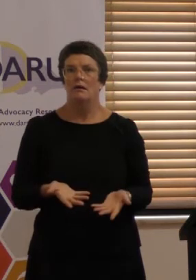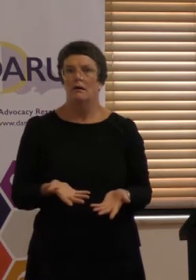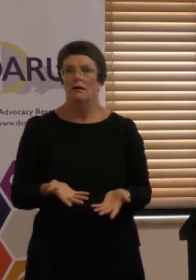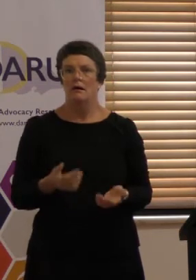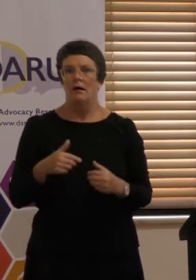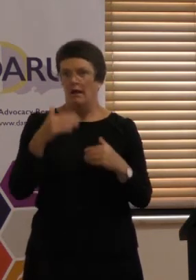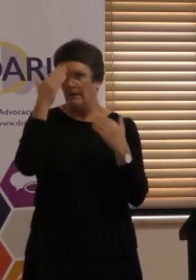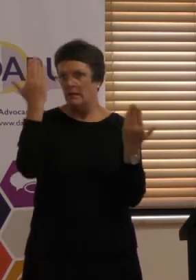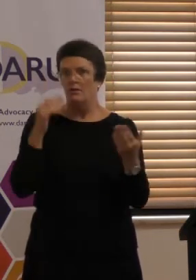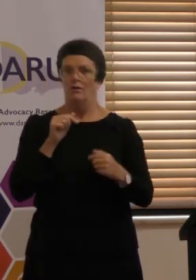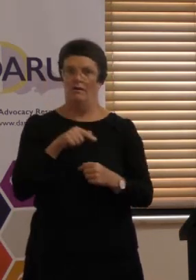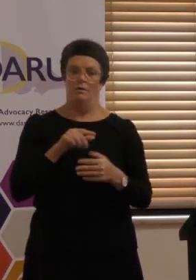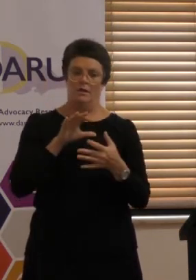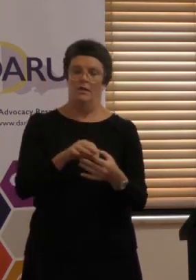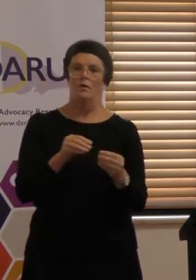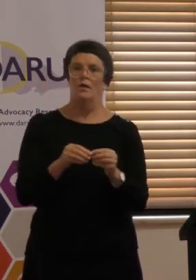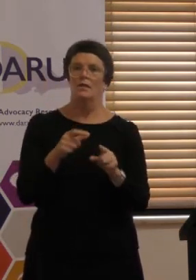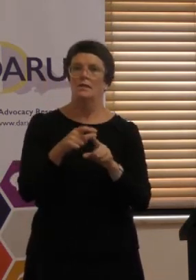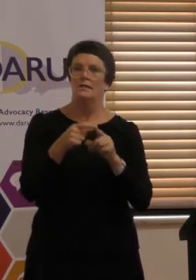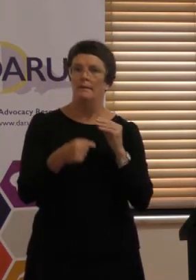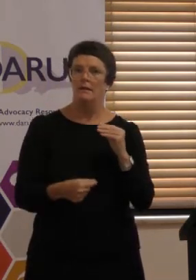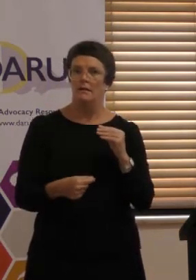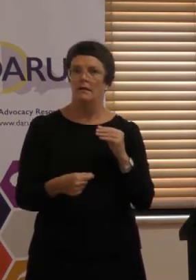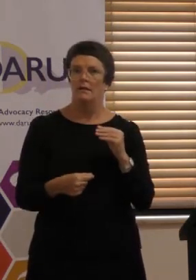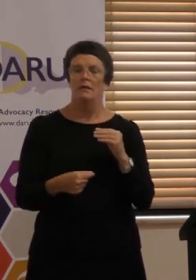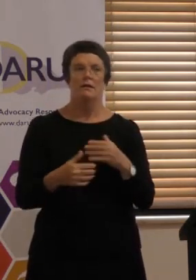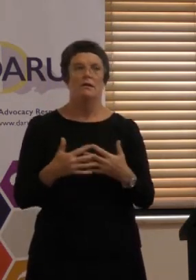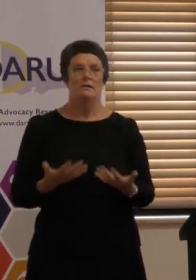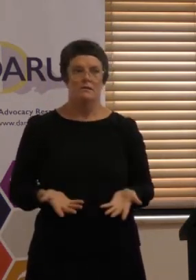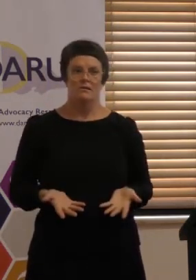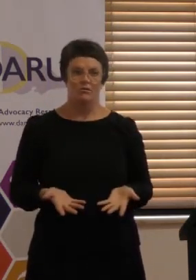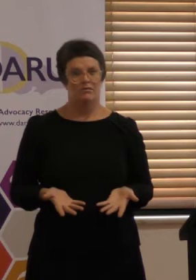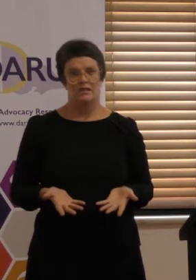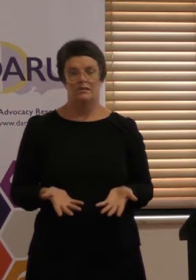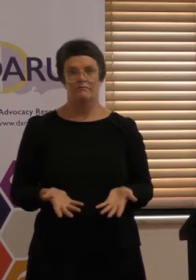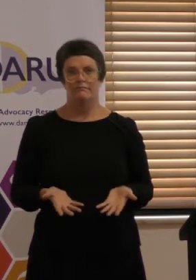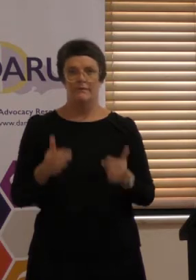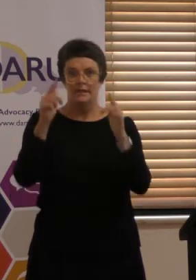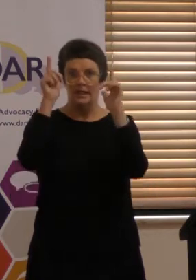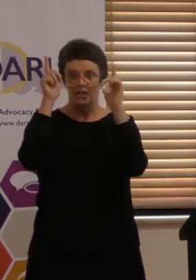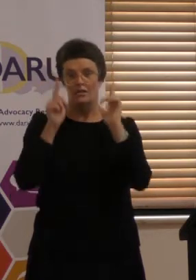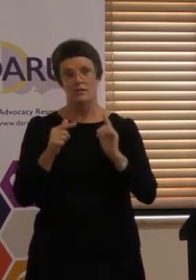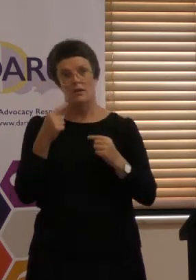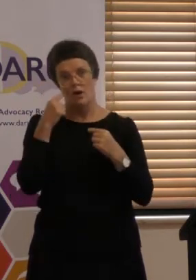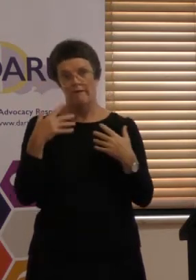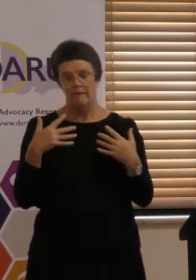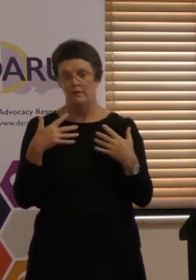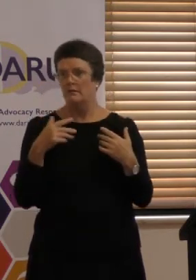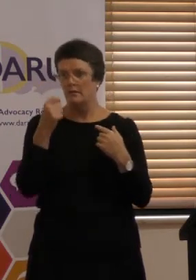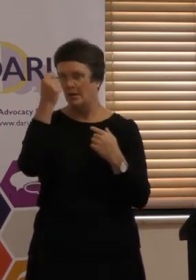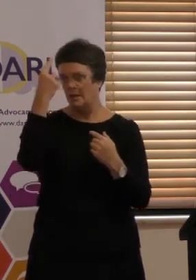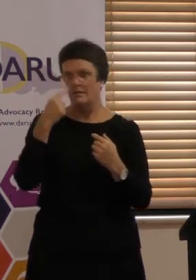related to my disability. So at a very basic level, teachers don't get the repercussions